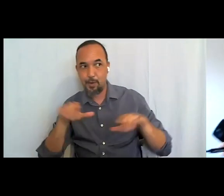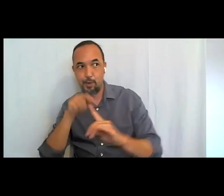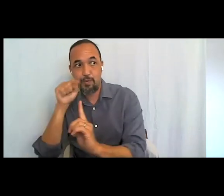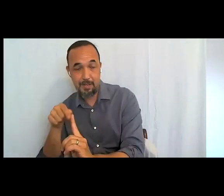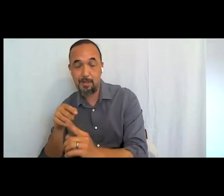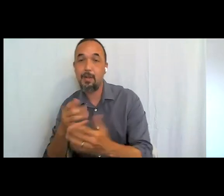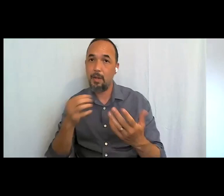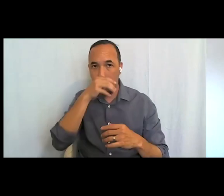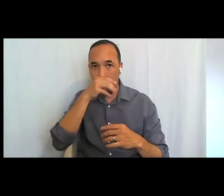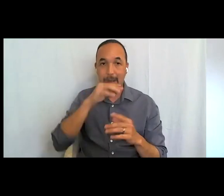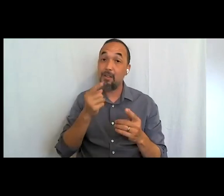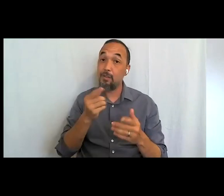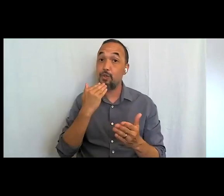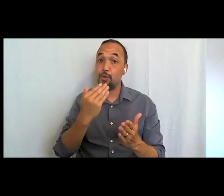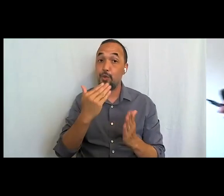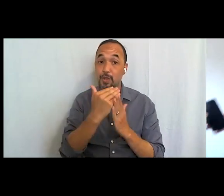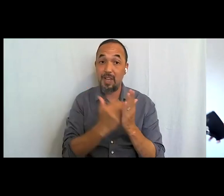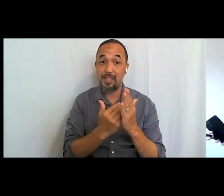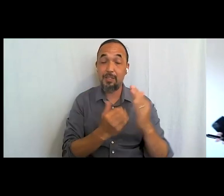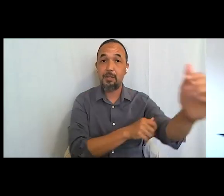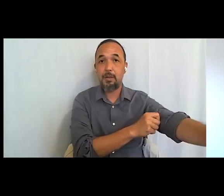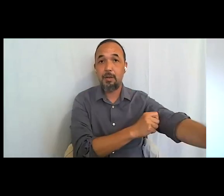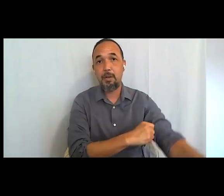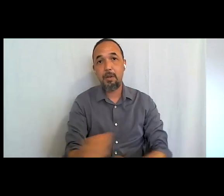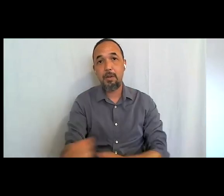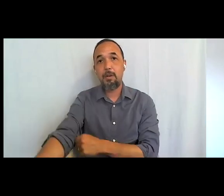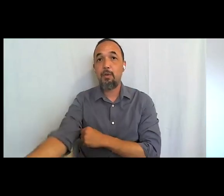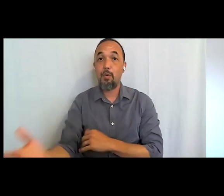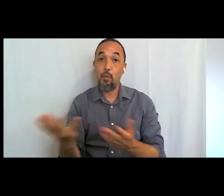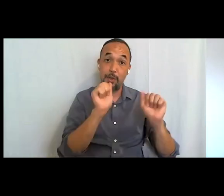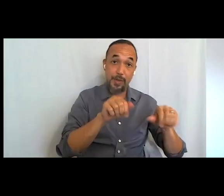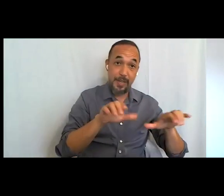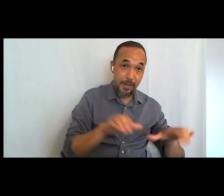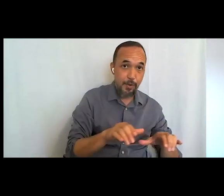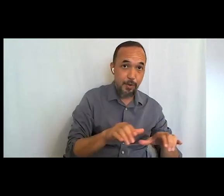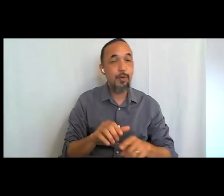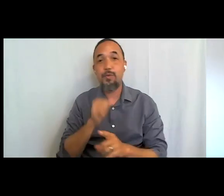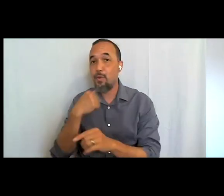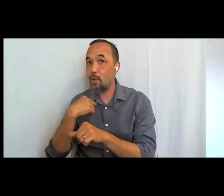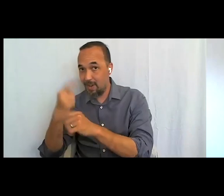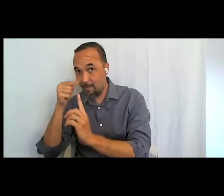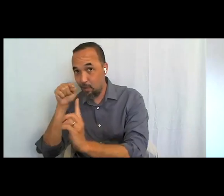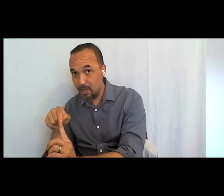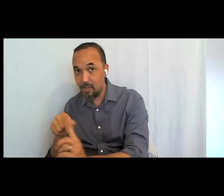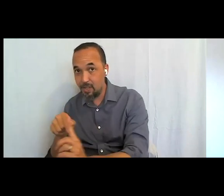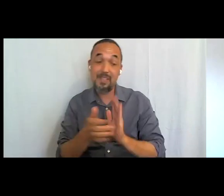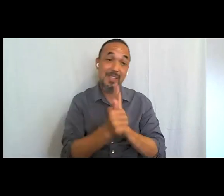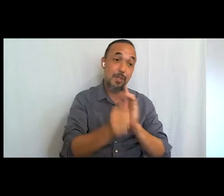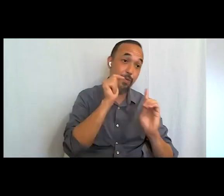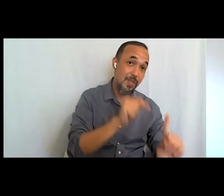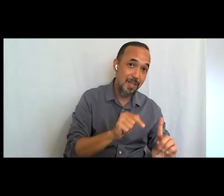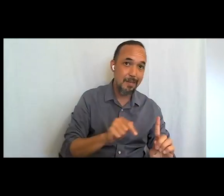What can you do? What do you not have the bandwidth for? What are you good at? What are areas that you're still working on, et